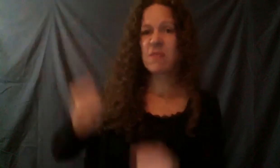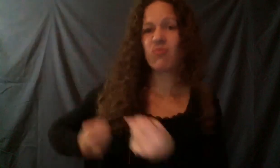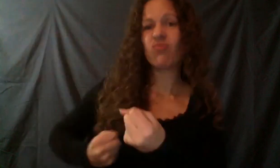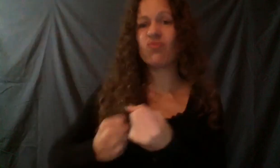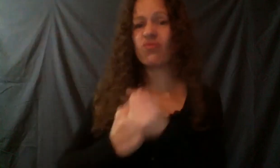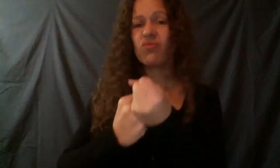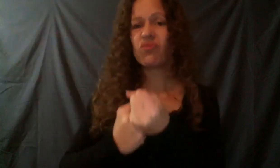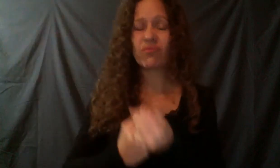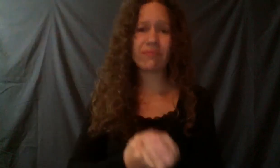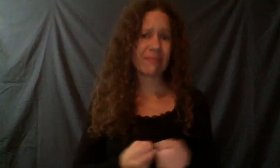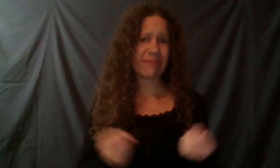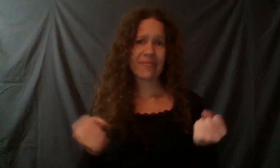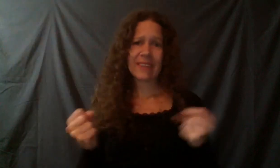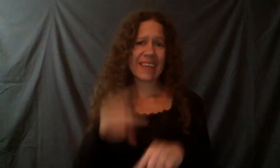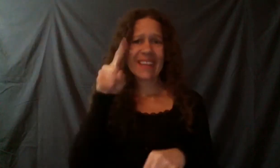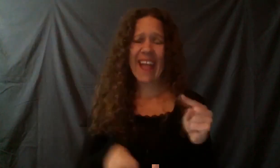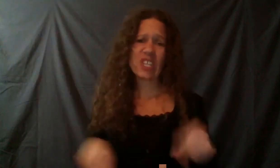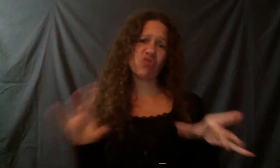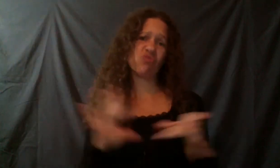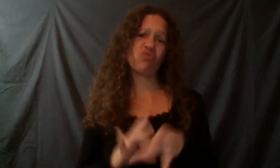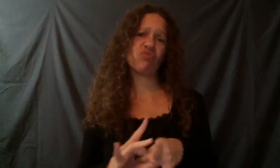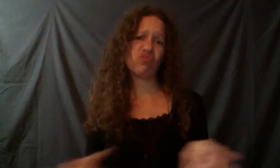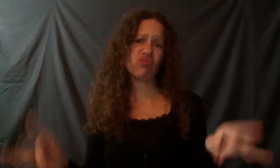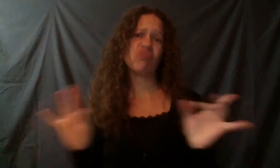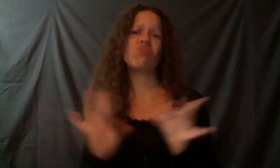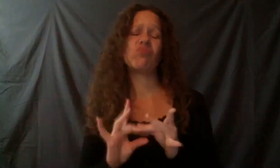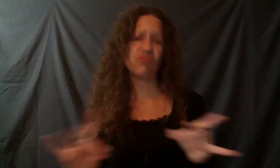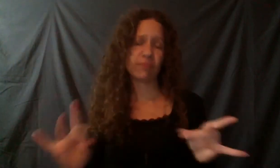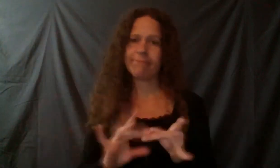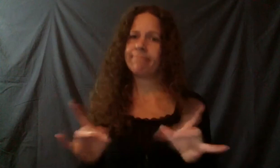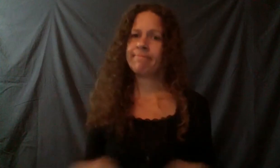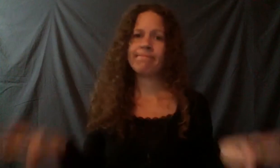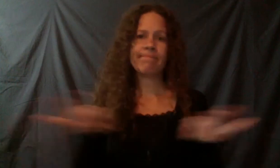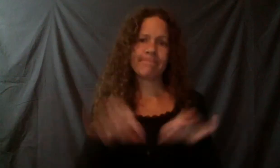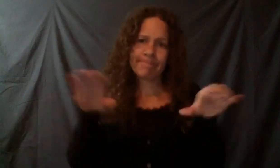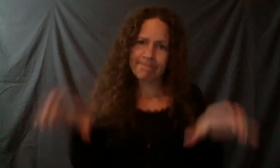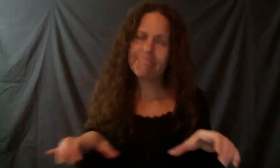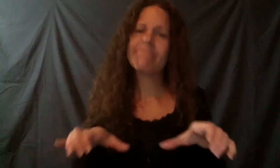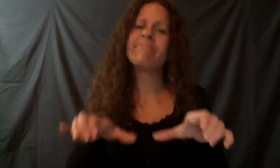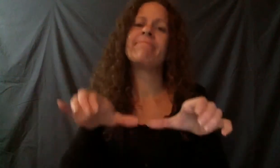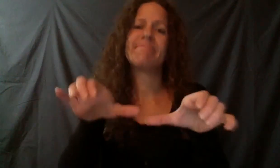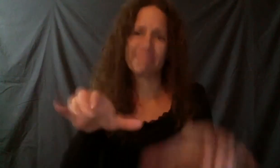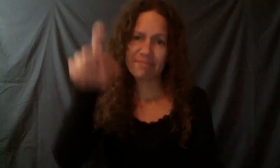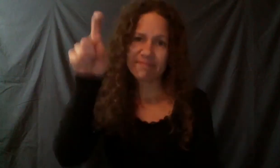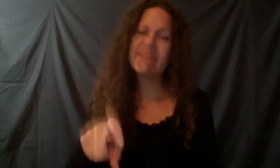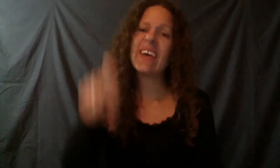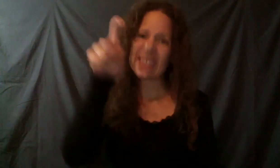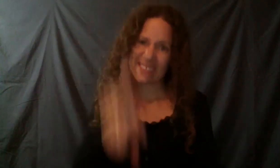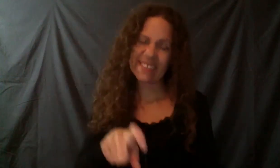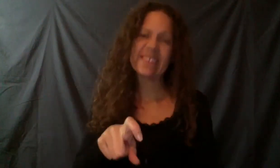something. You can't just talk the talk, you got to walk that walk. Yes, you